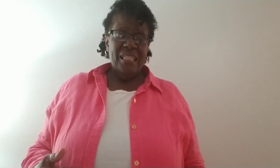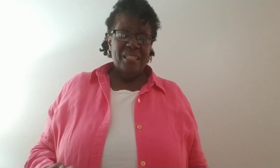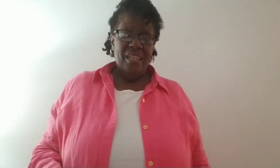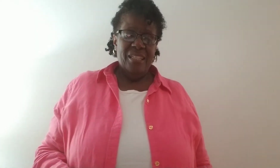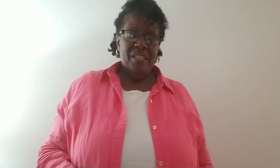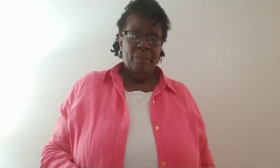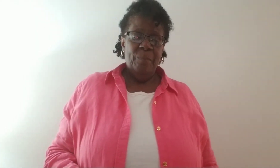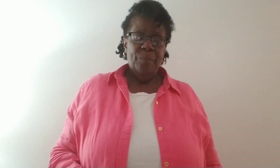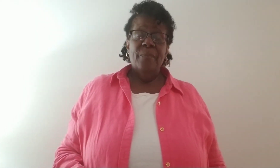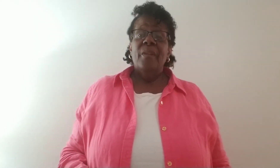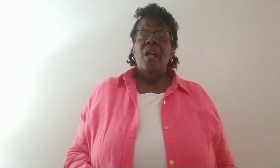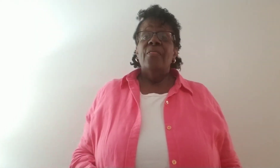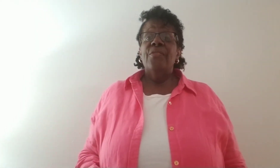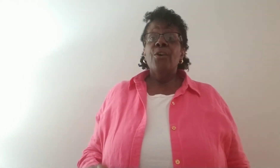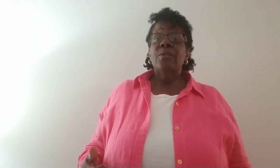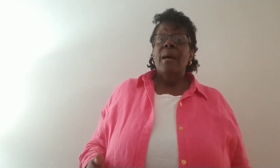3,766. Third number,